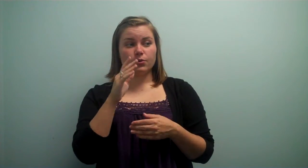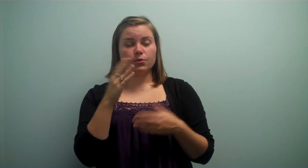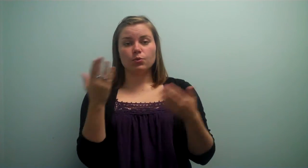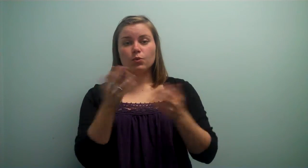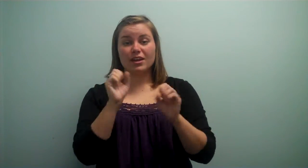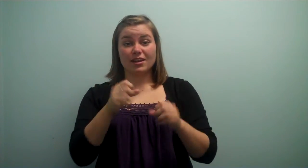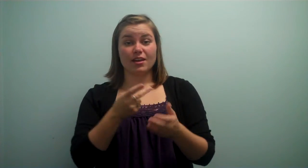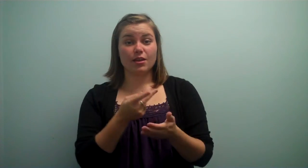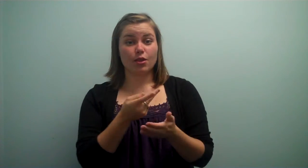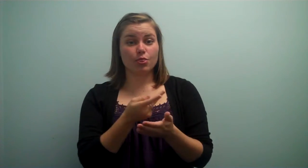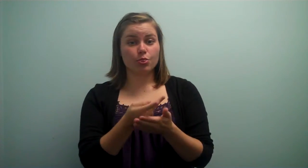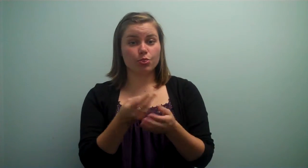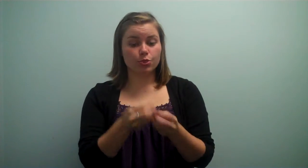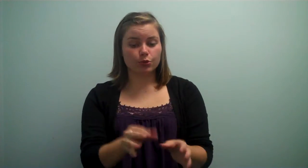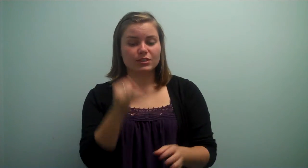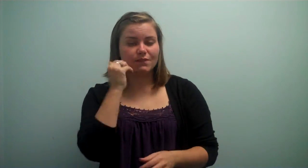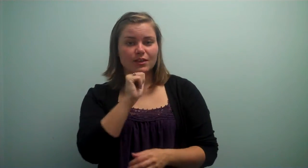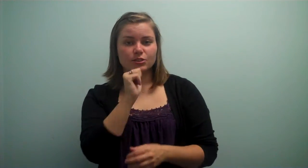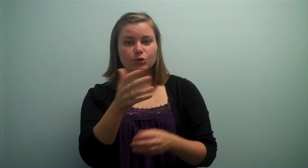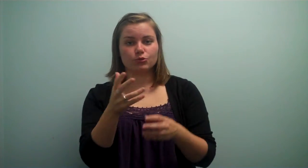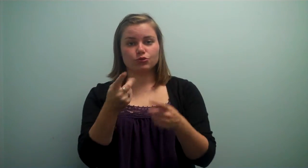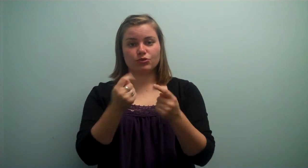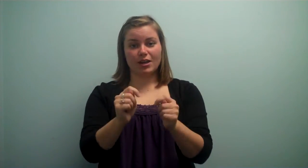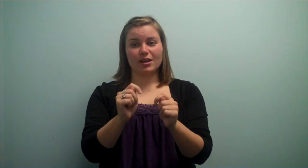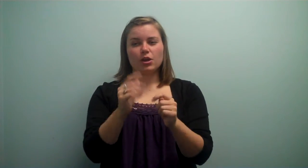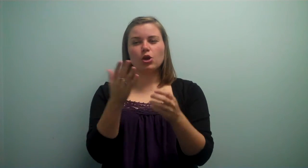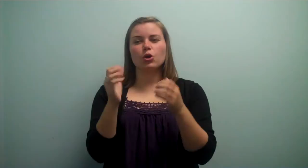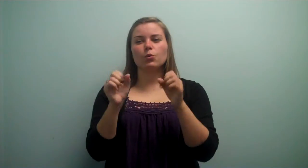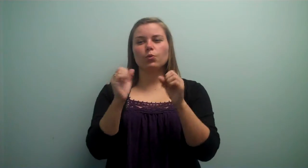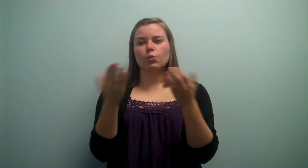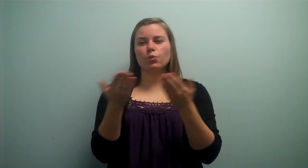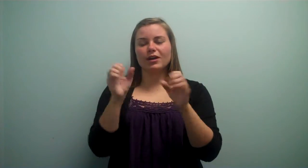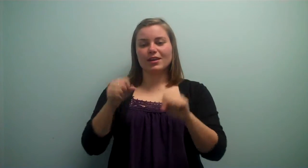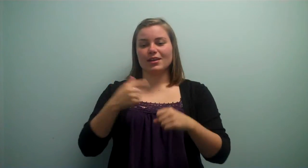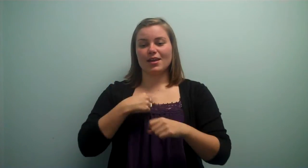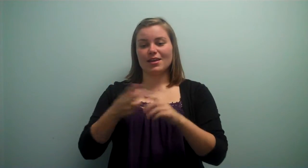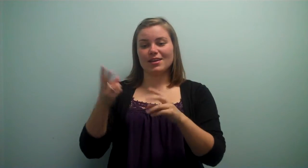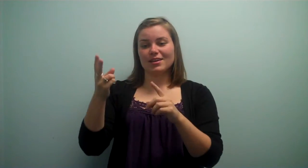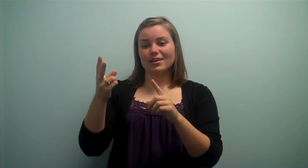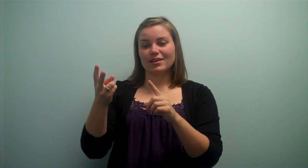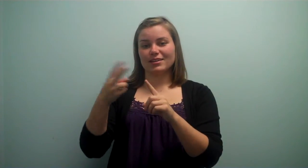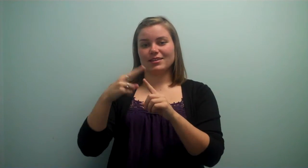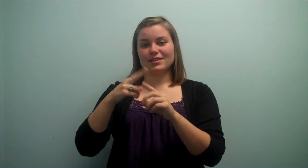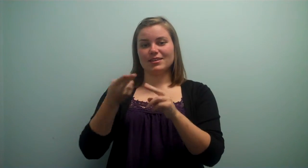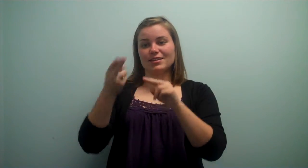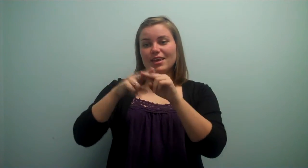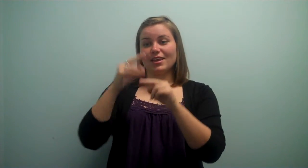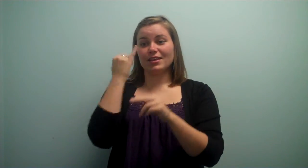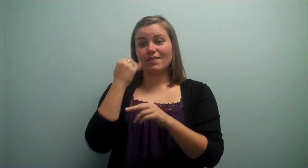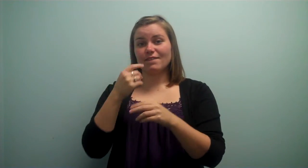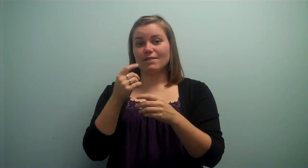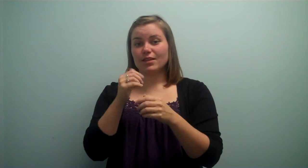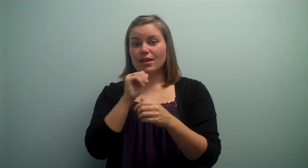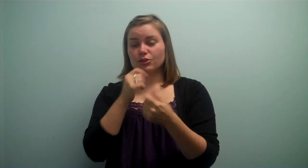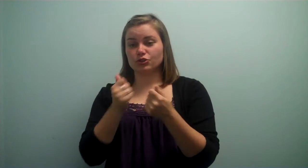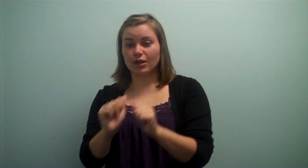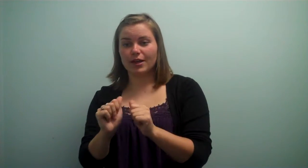try? What could I gain by trying, whether I succeed or not? Often,